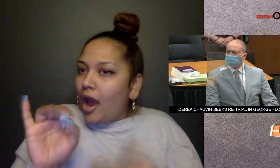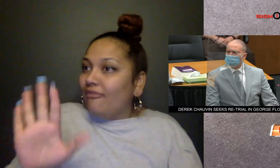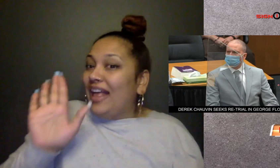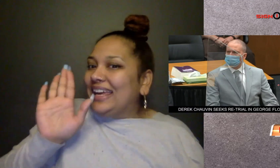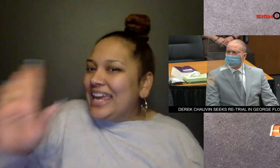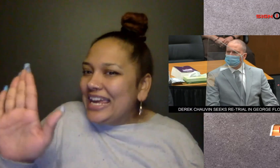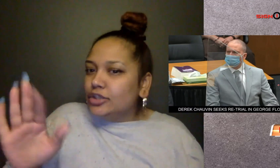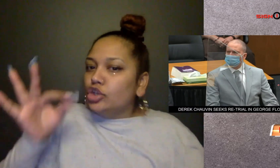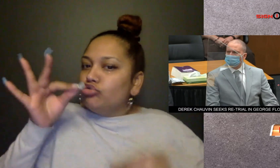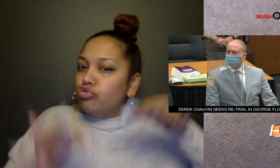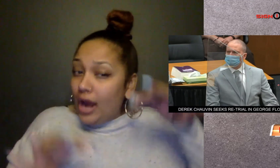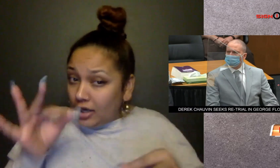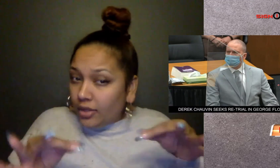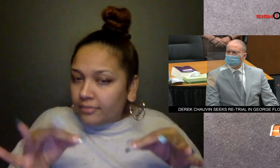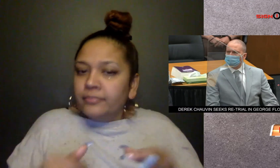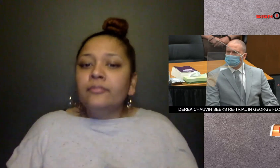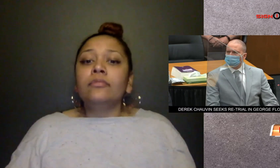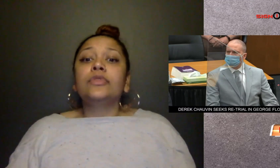of Chauvin's trial